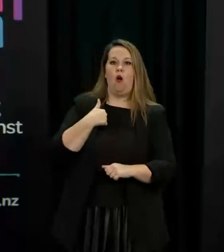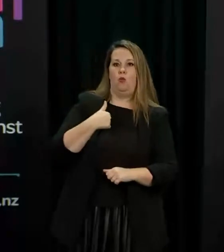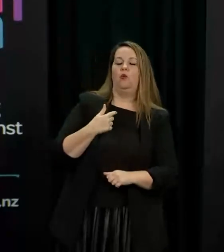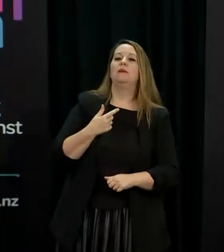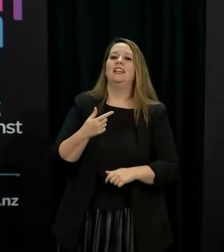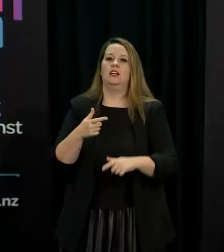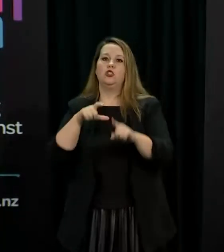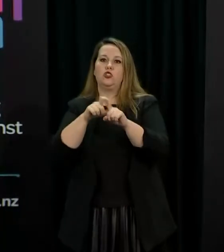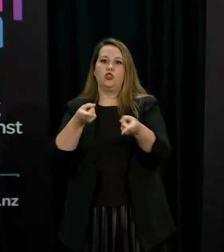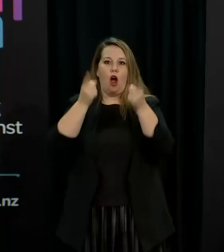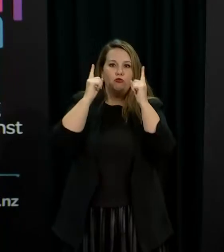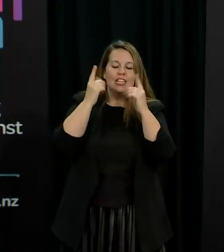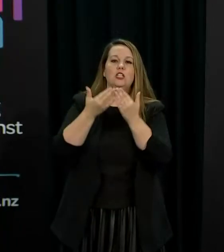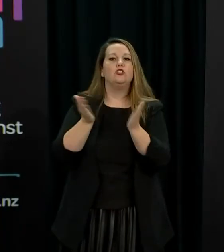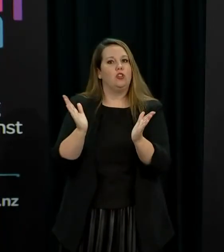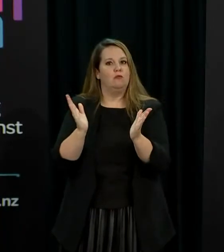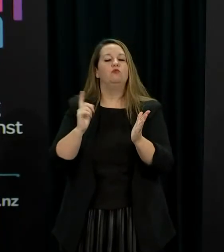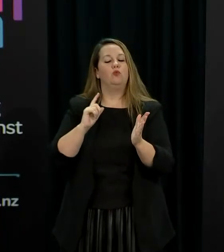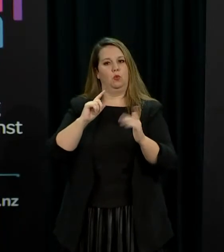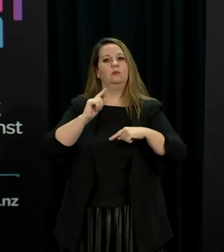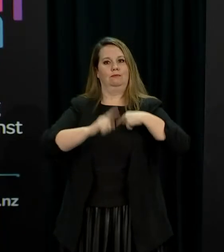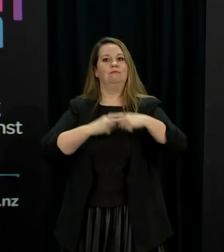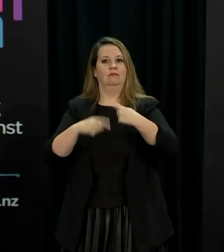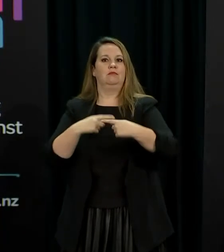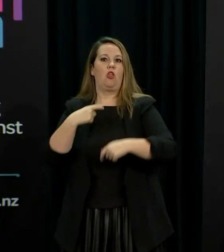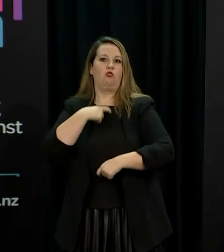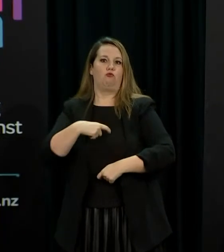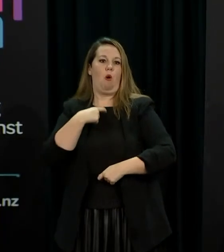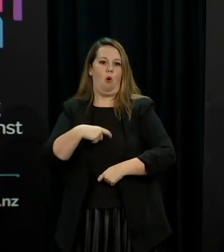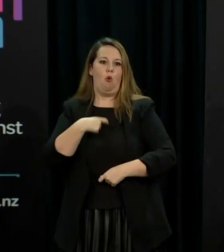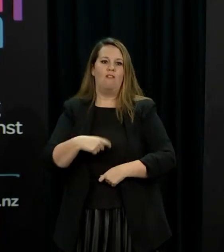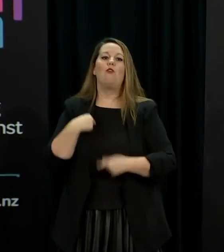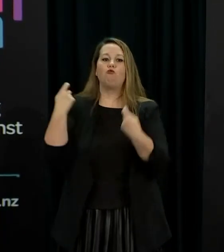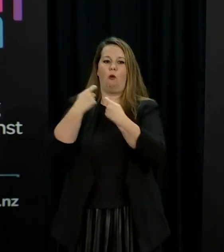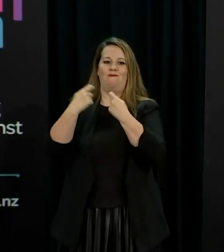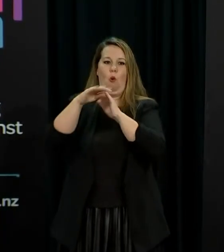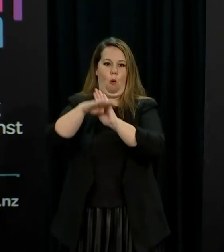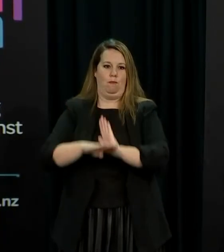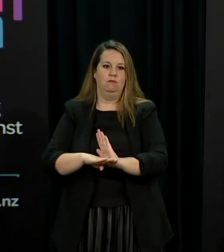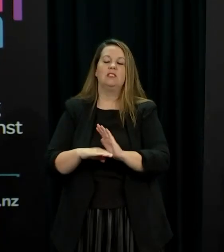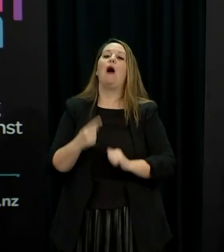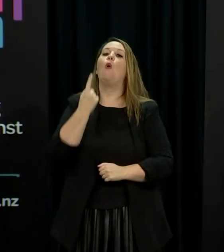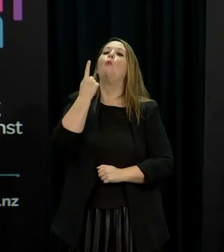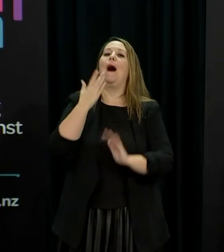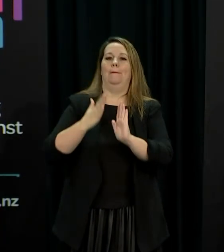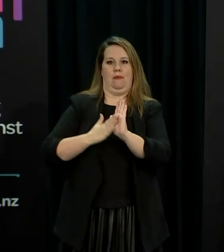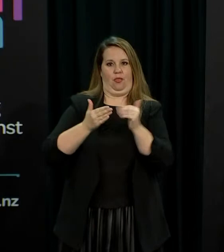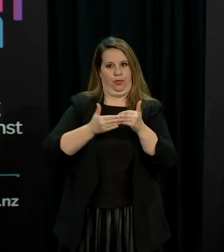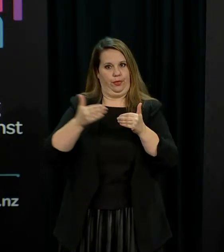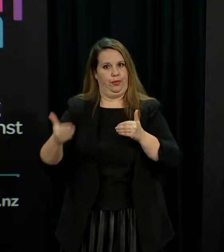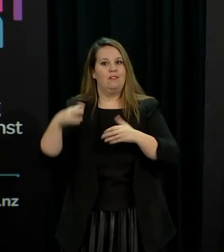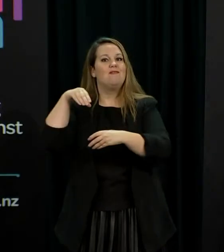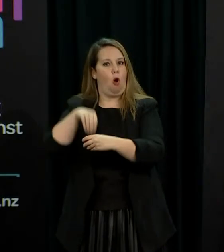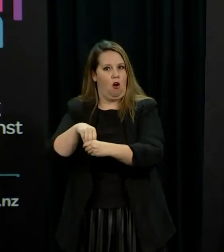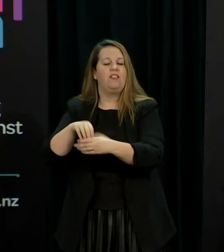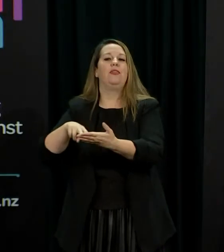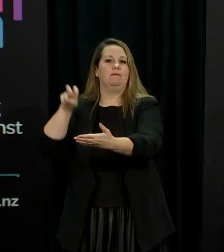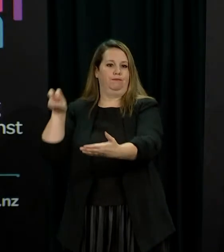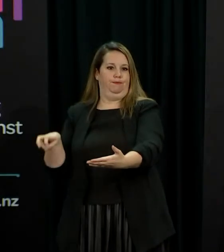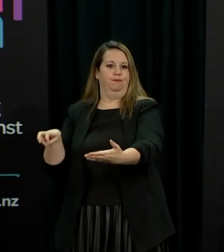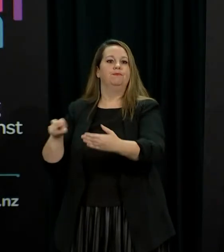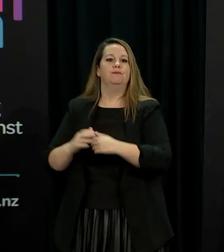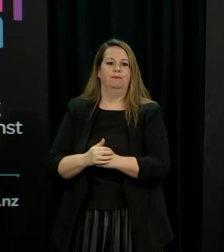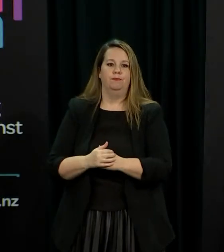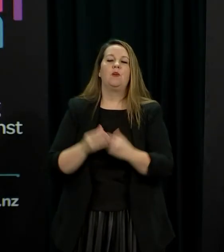role does continue, and I was very happy to continue in that role for as long as I felt it was the right time to be there. Did you want to have a role